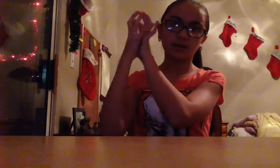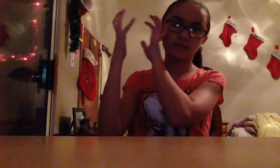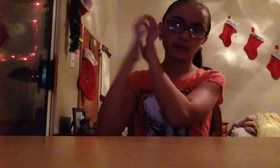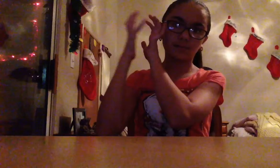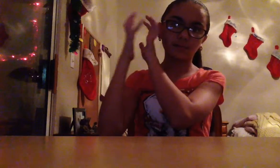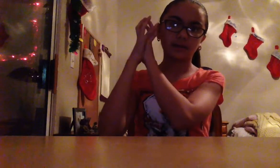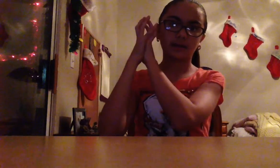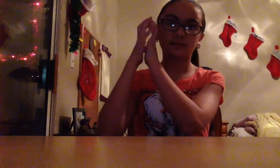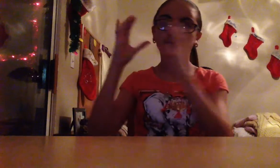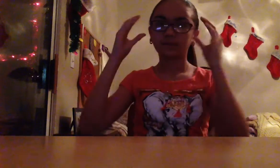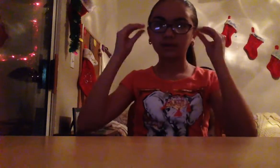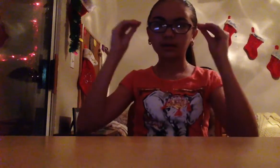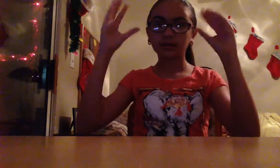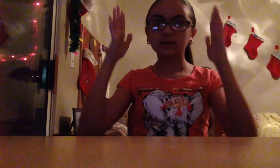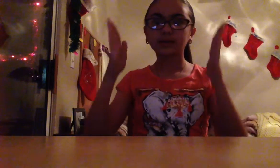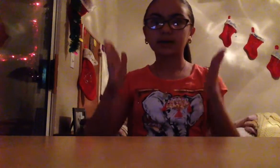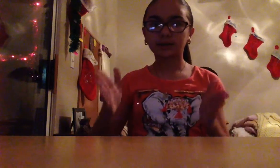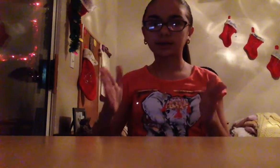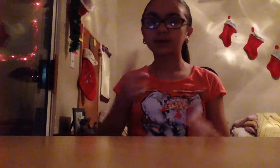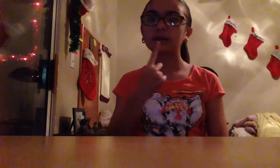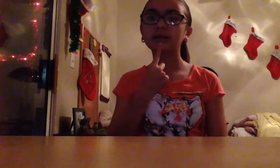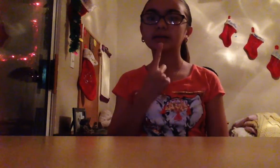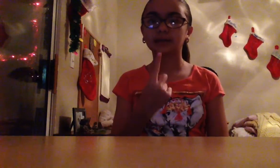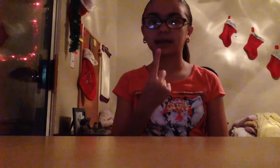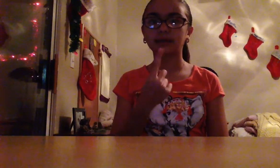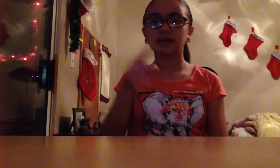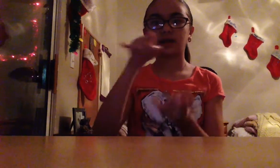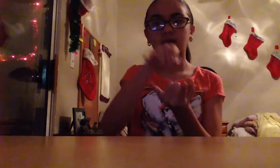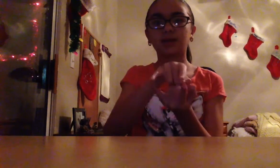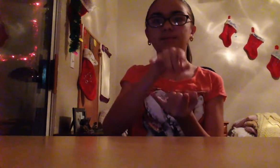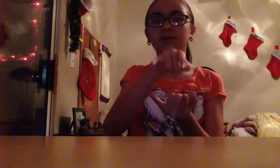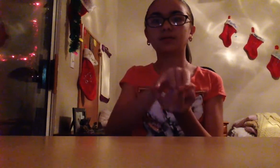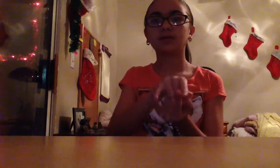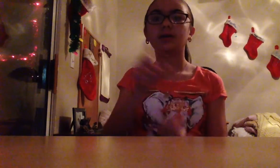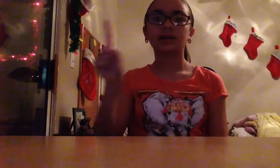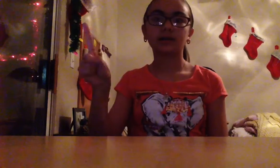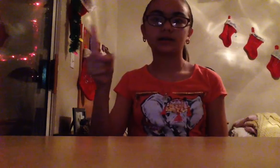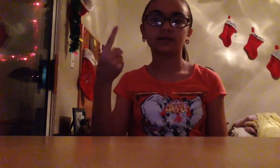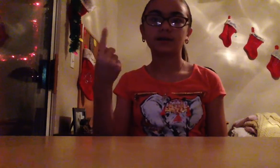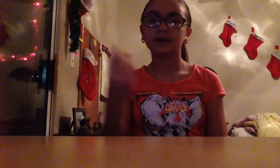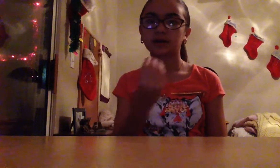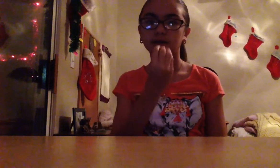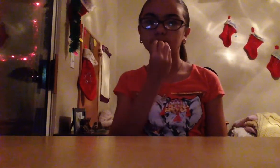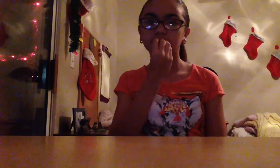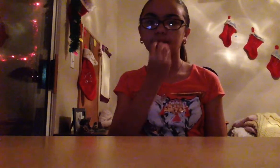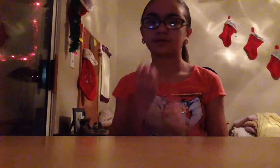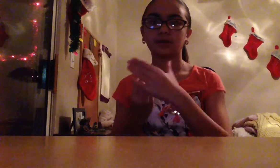Eat me up but then. Teacher says a hippo is a vegetarian. Very